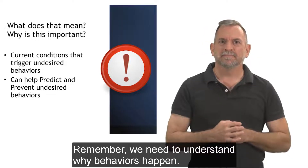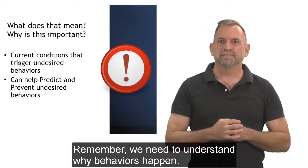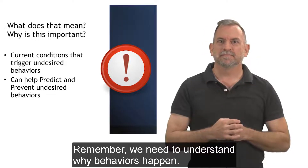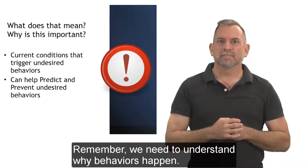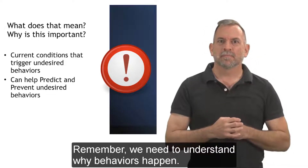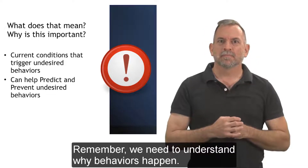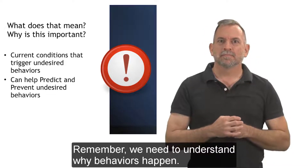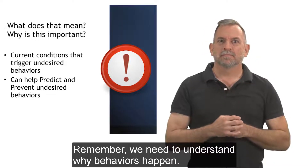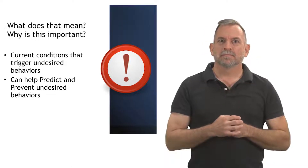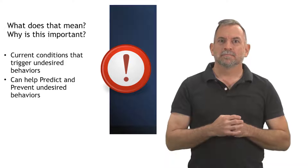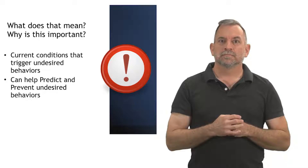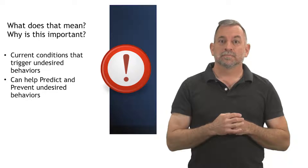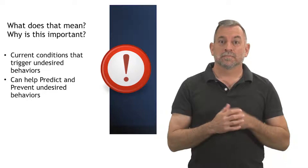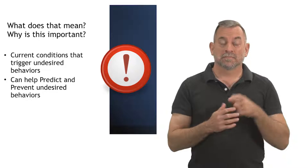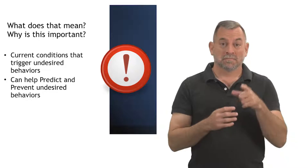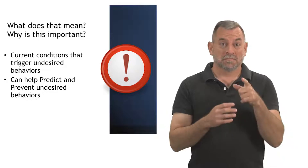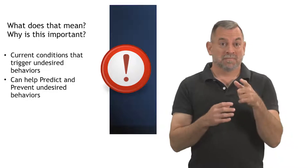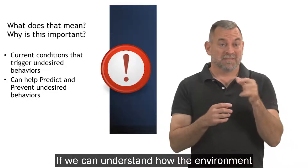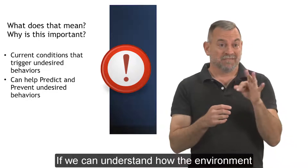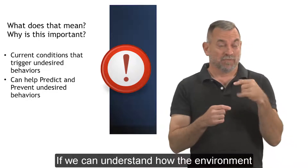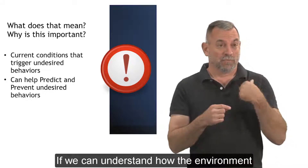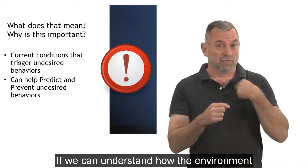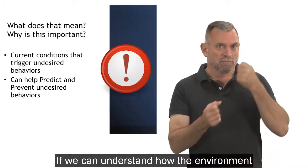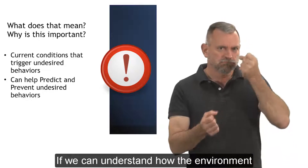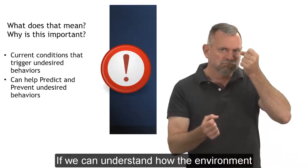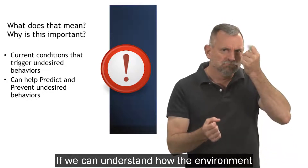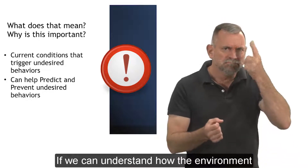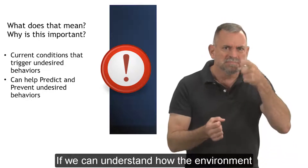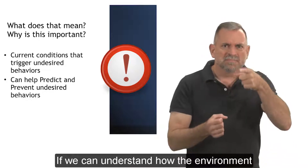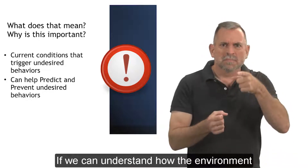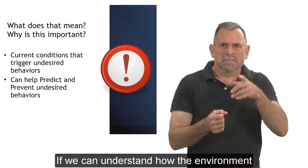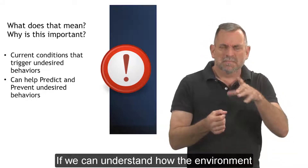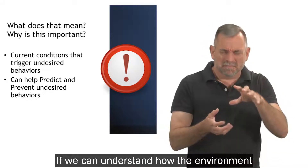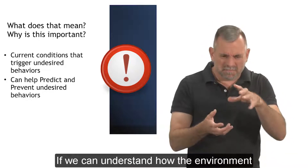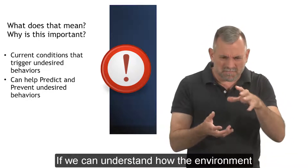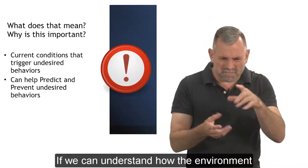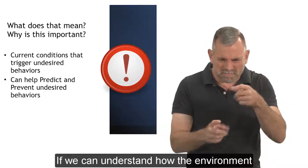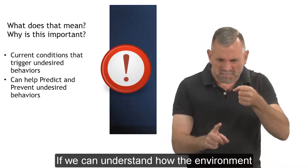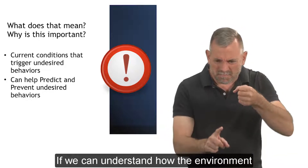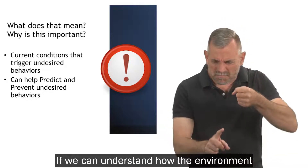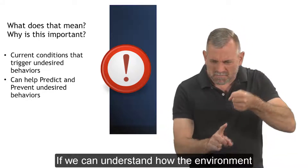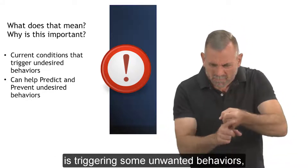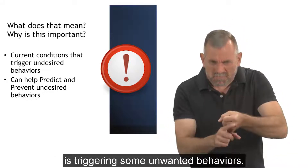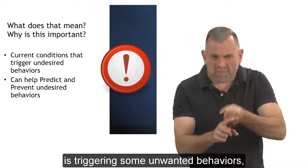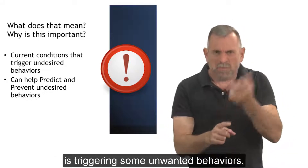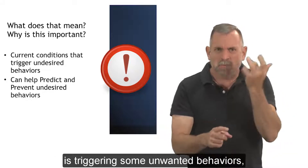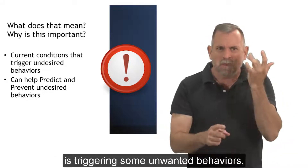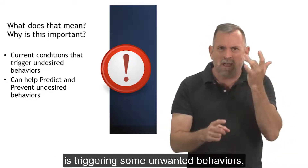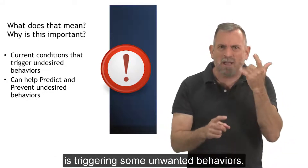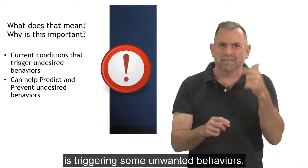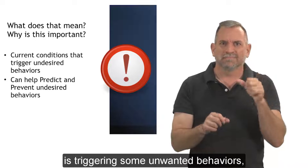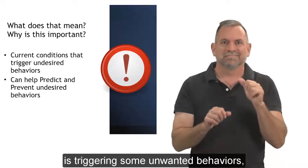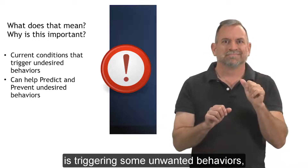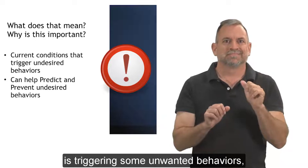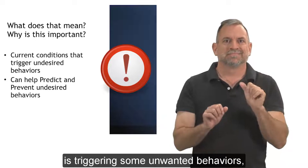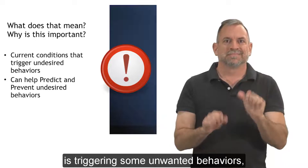behaviors happen. If we can understand how the environment is triggering some unwanted